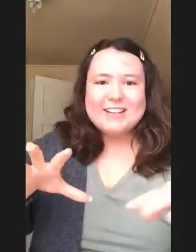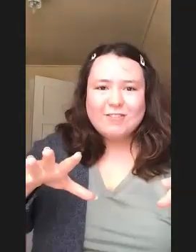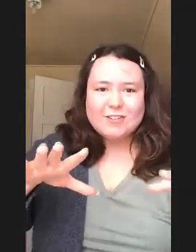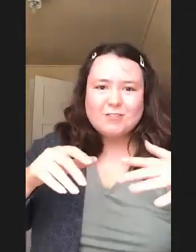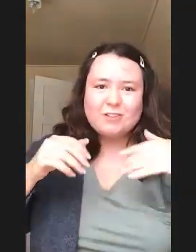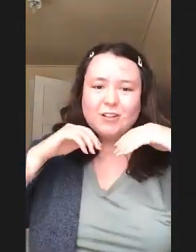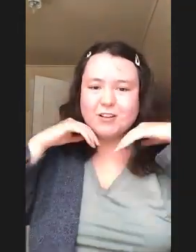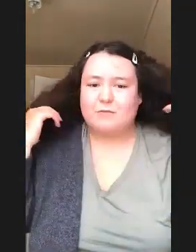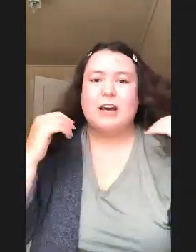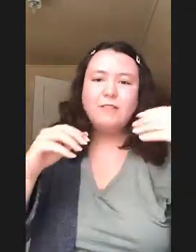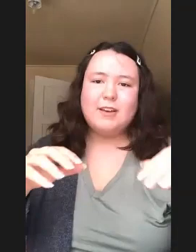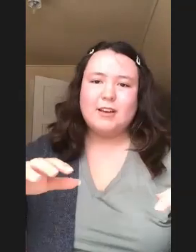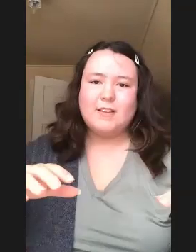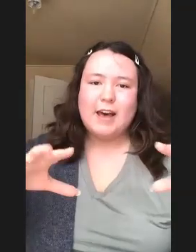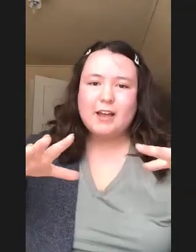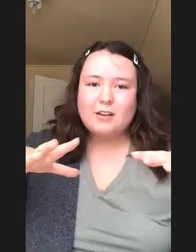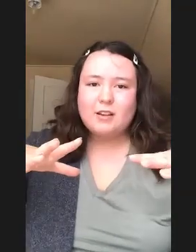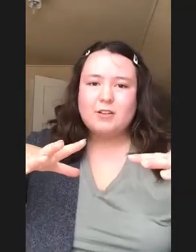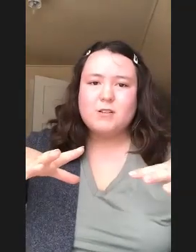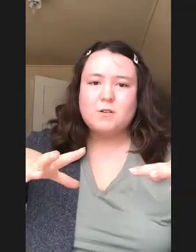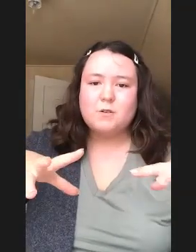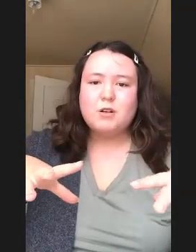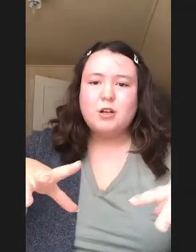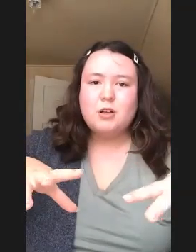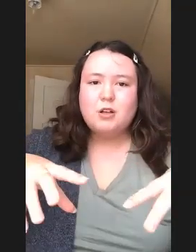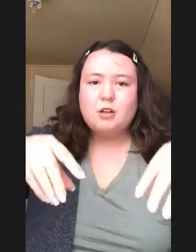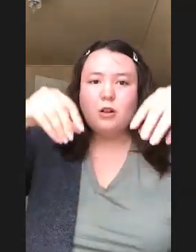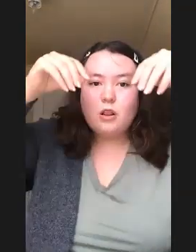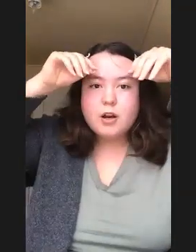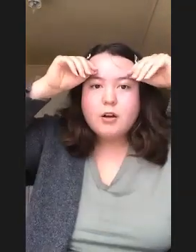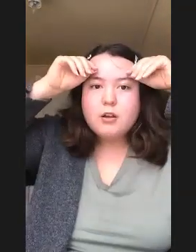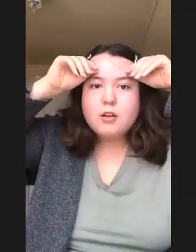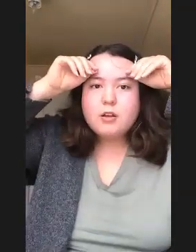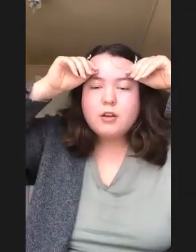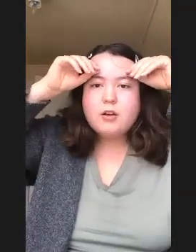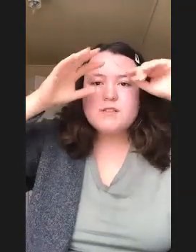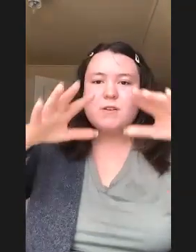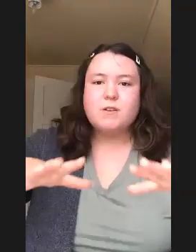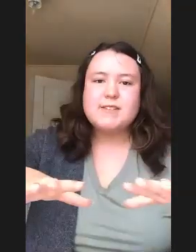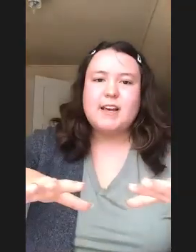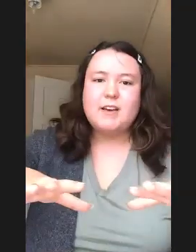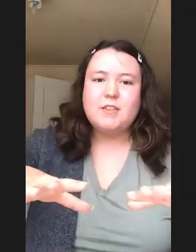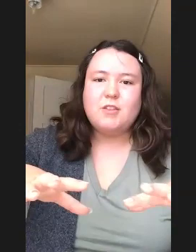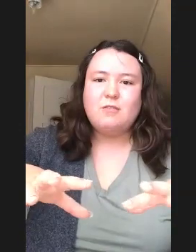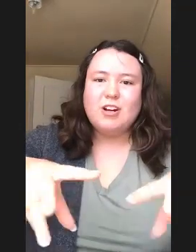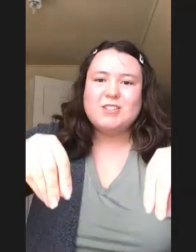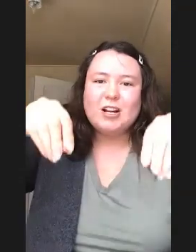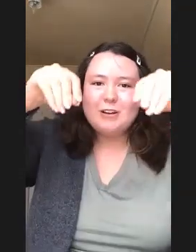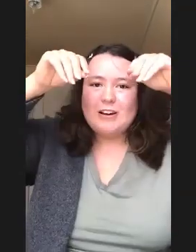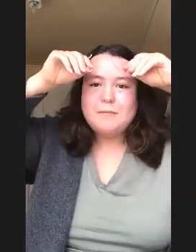for school, kind of leaning on that, you would do learn. So it's like the words are coming out and